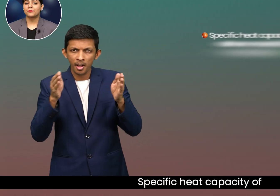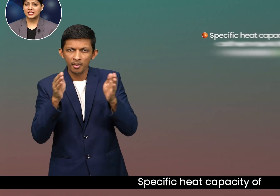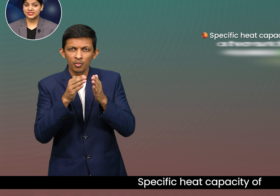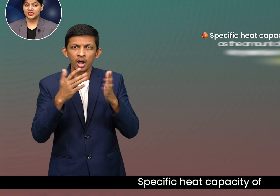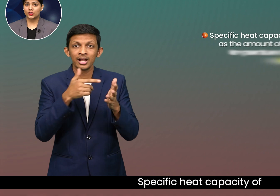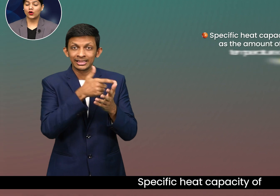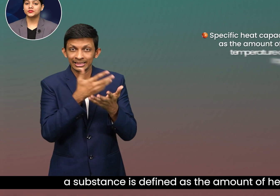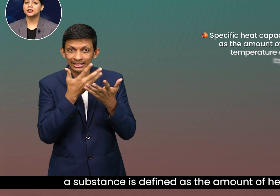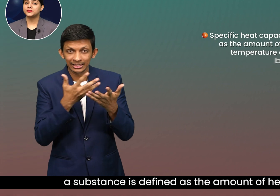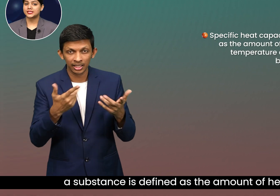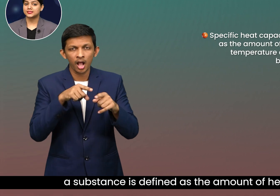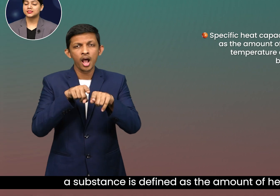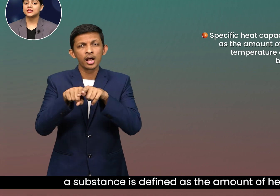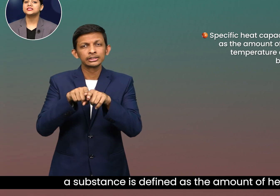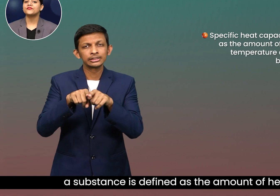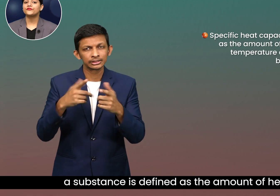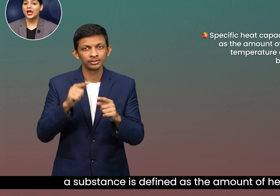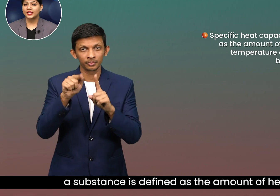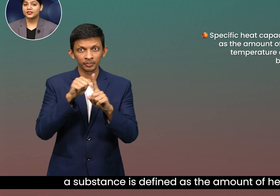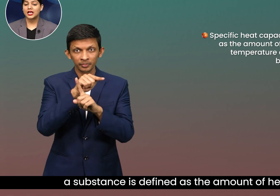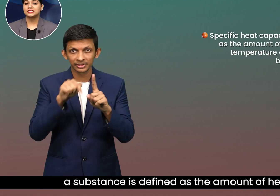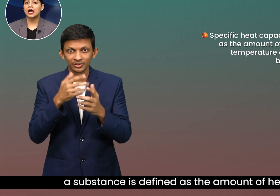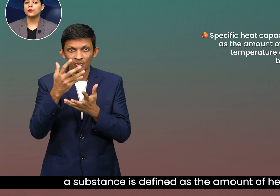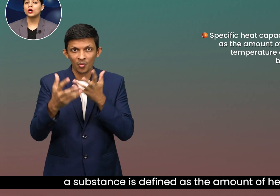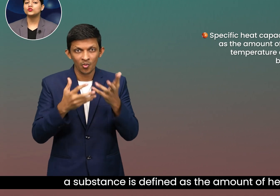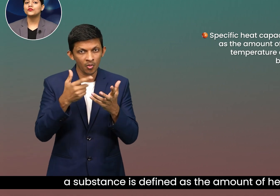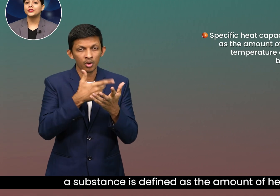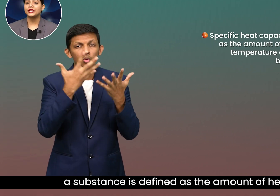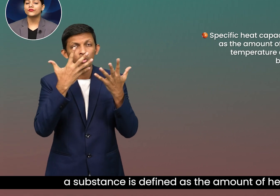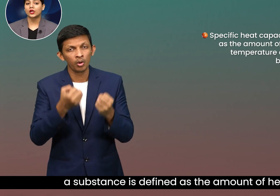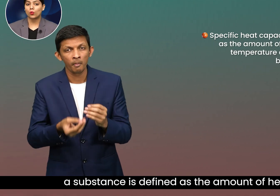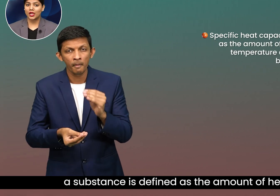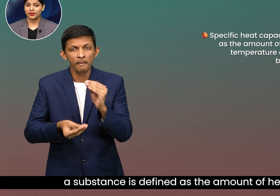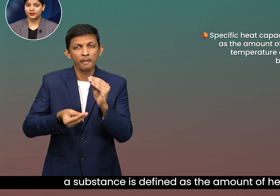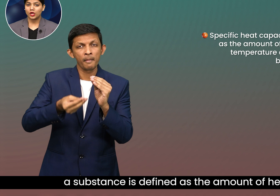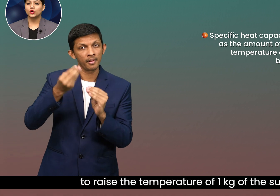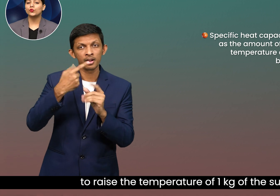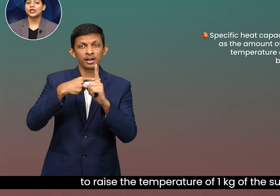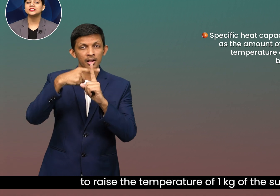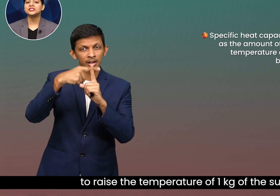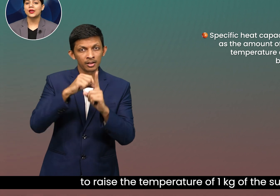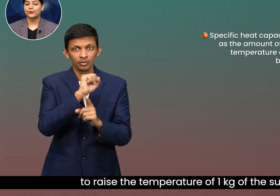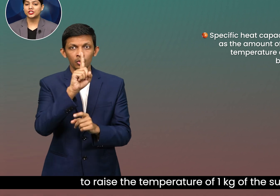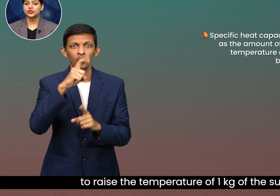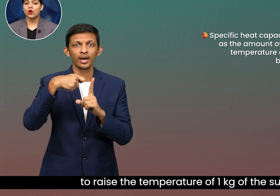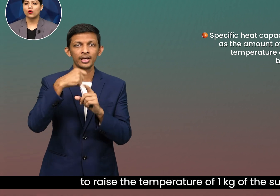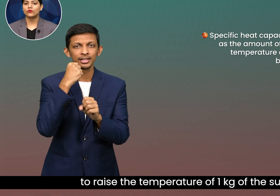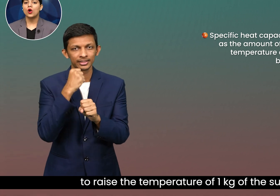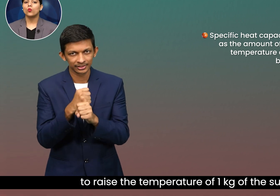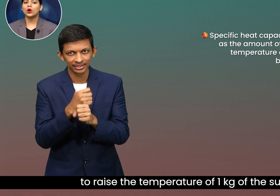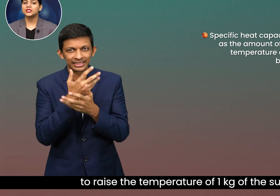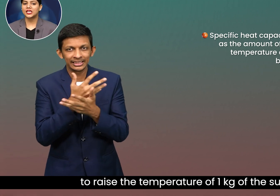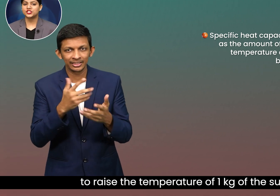heat capacity of substance is defined as the amount of heat required to raise the temperature